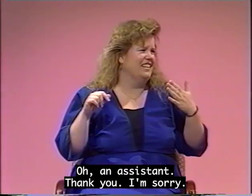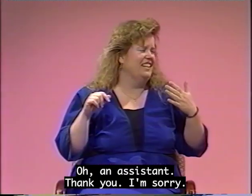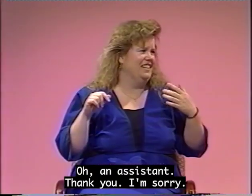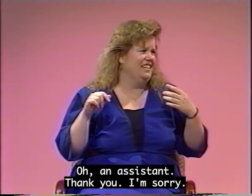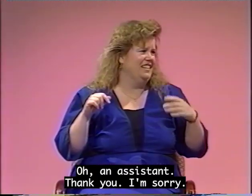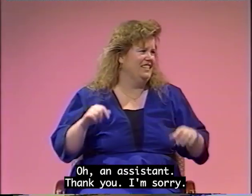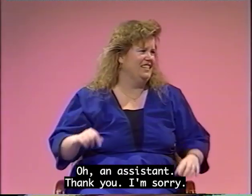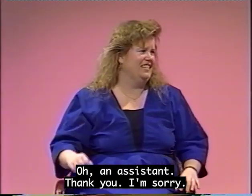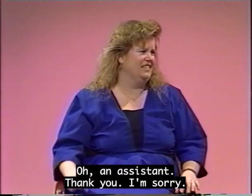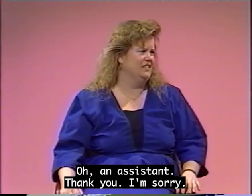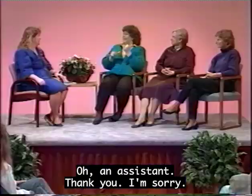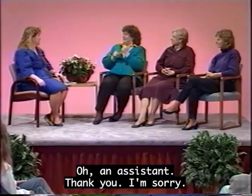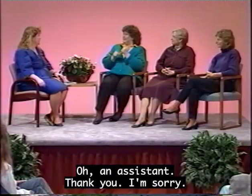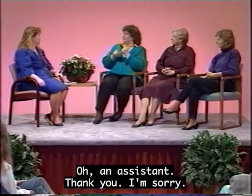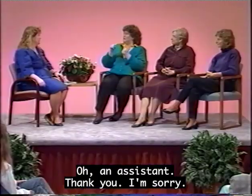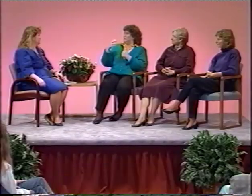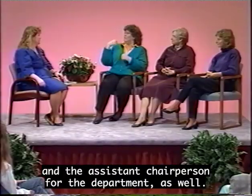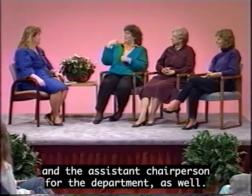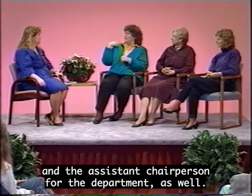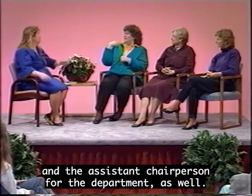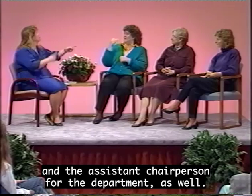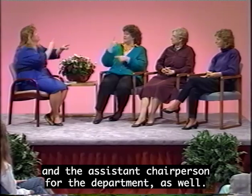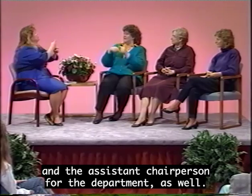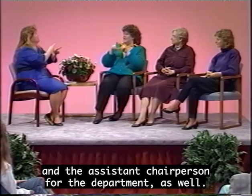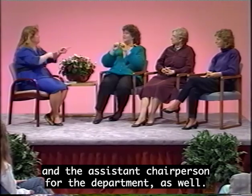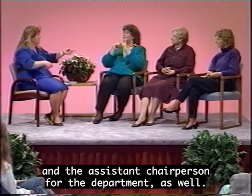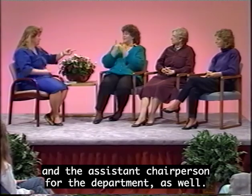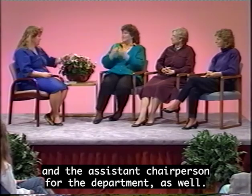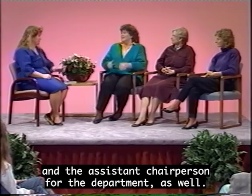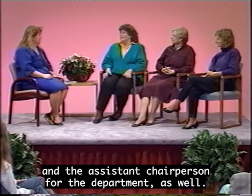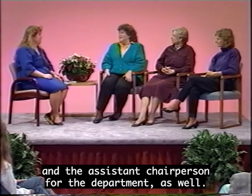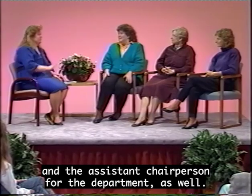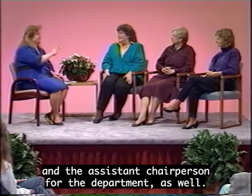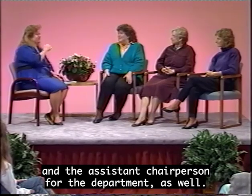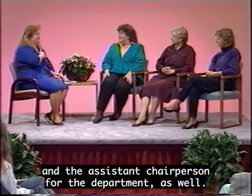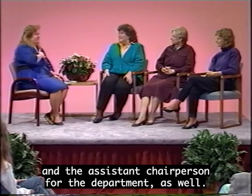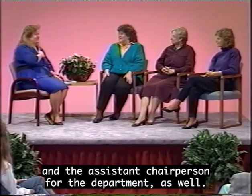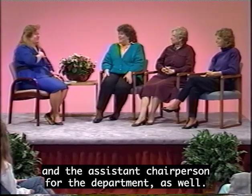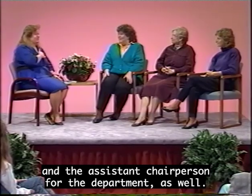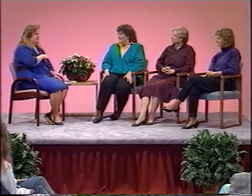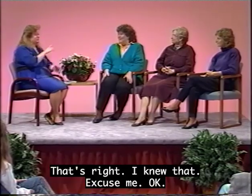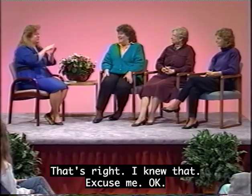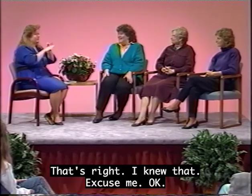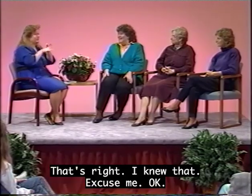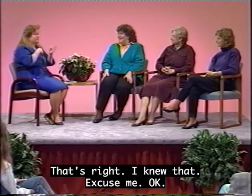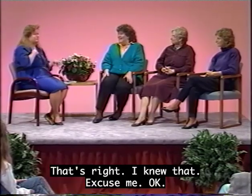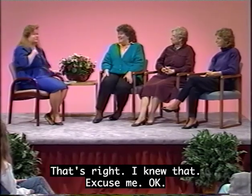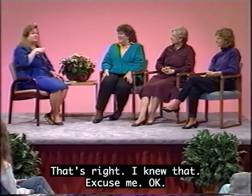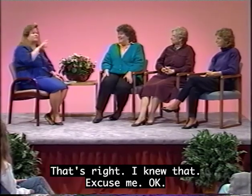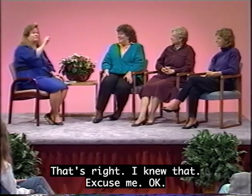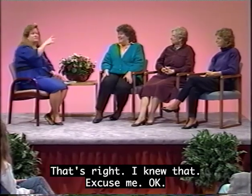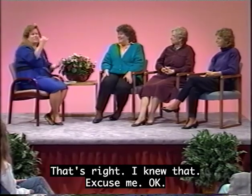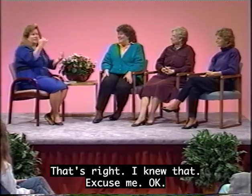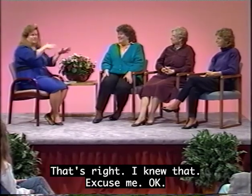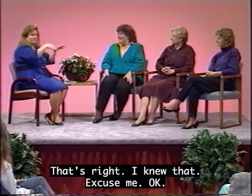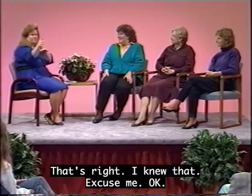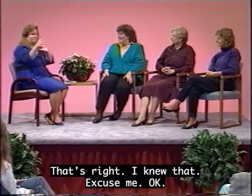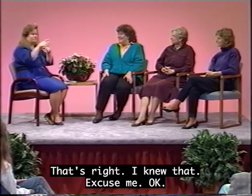I'm sorry. And the assistant chairperson for the department as well. That's right. I knew that. Excuse me.